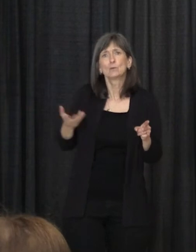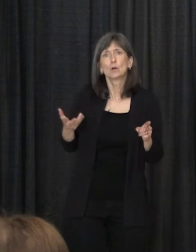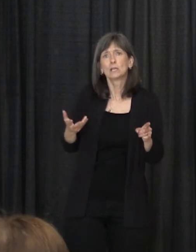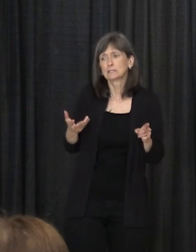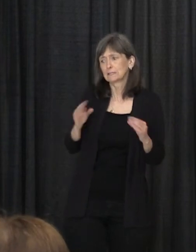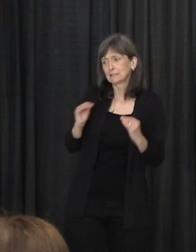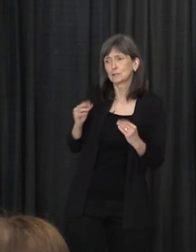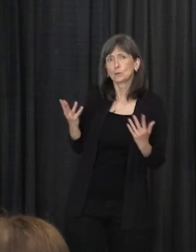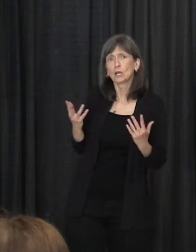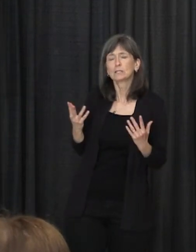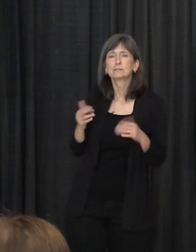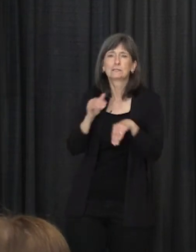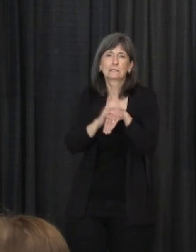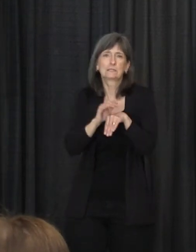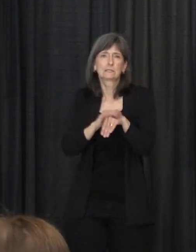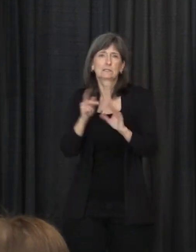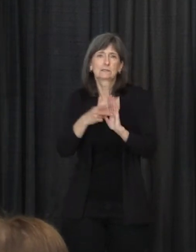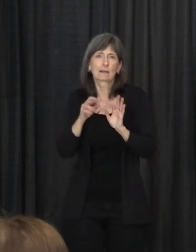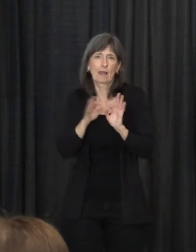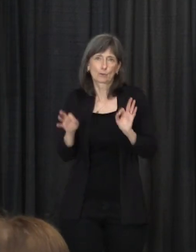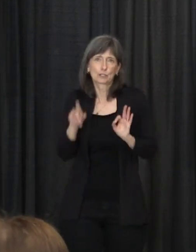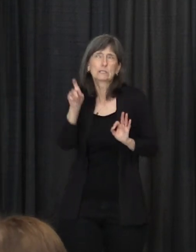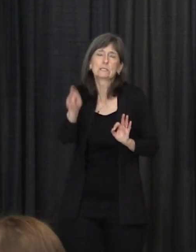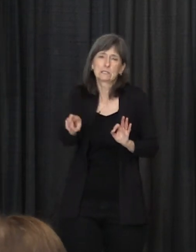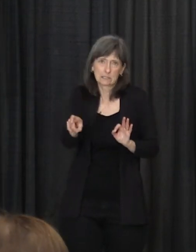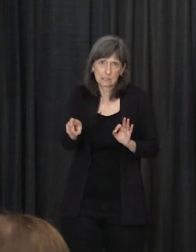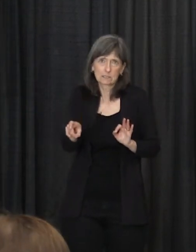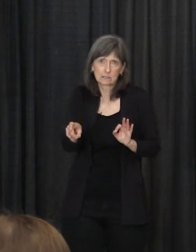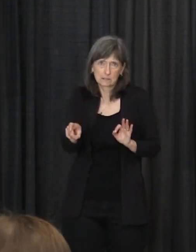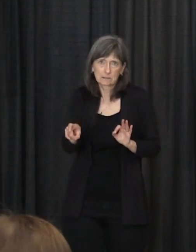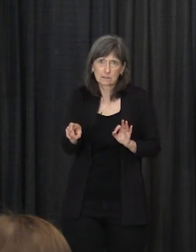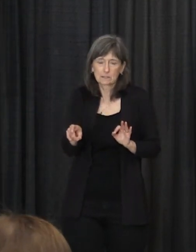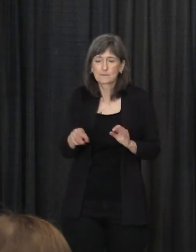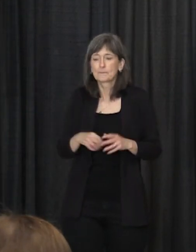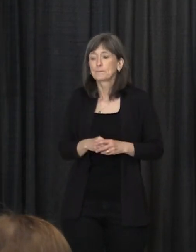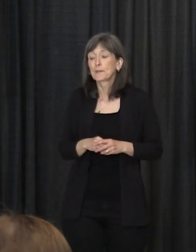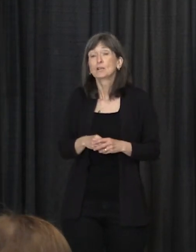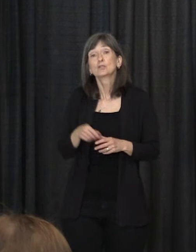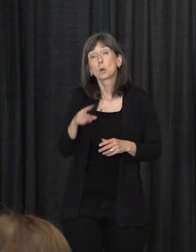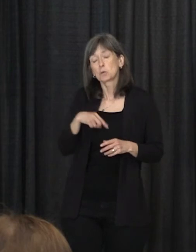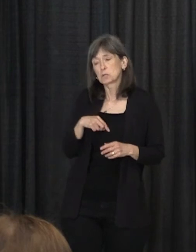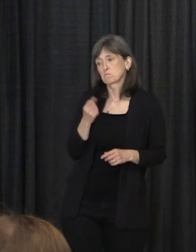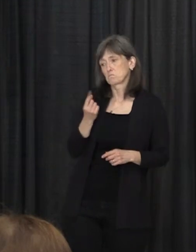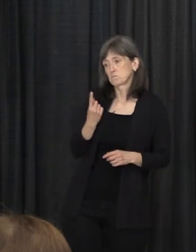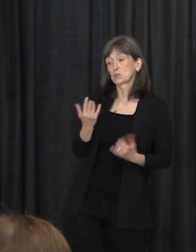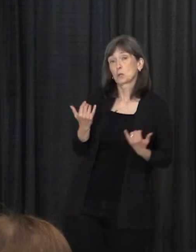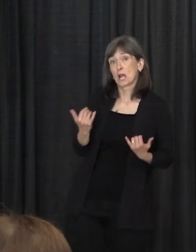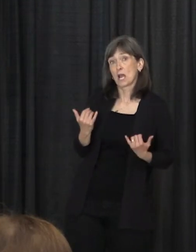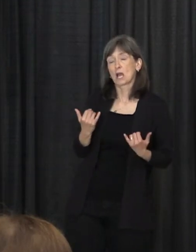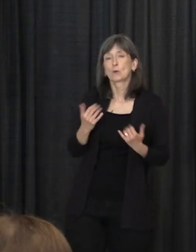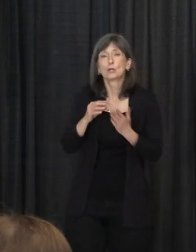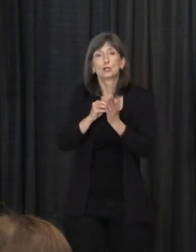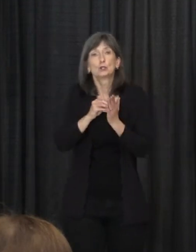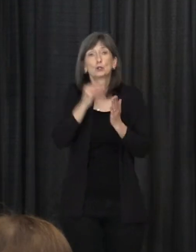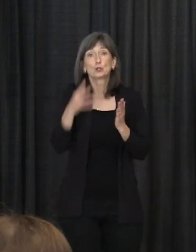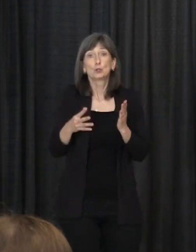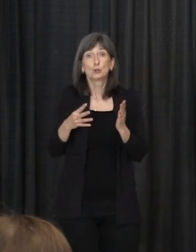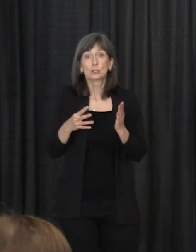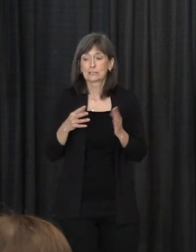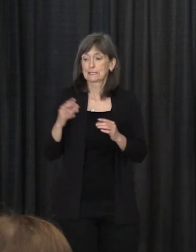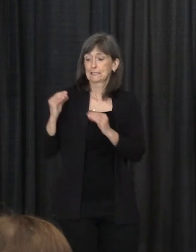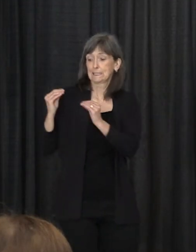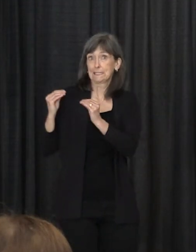second language. To meet this need, we've worked to improve the student-teacher ratio of